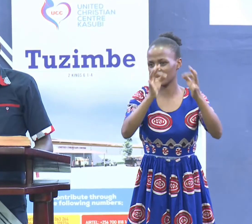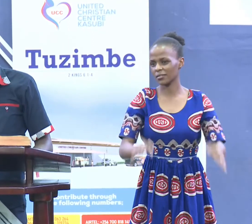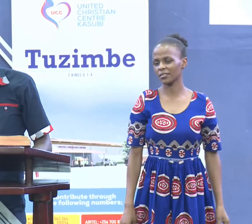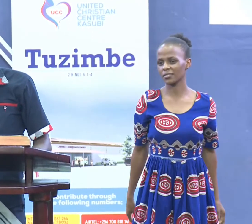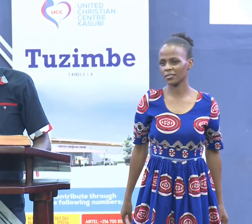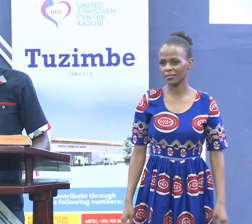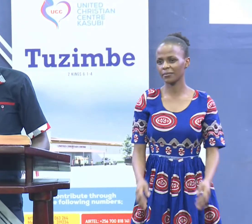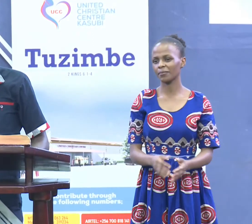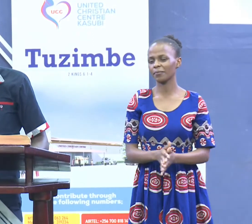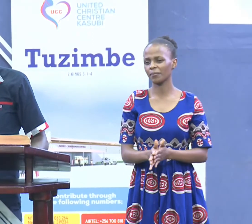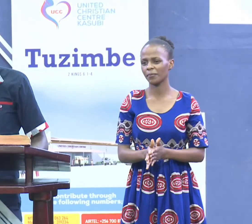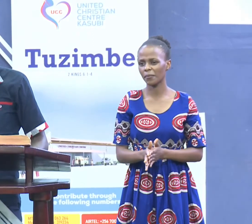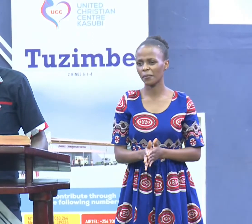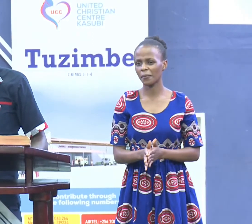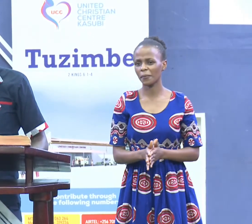words.